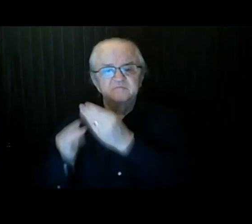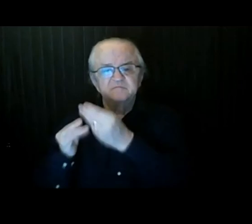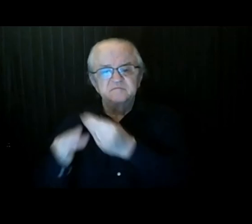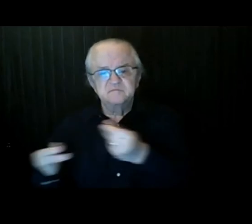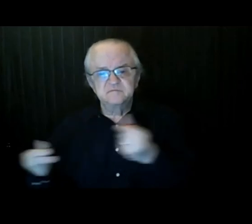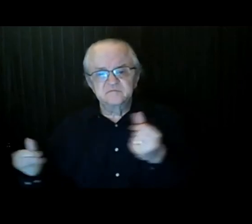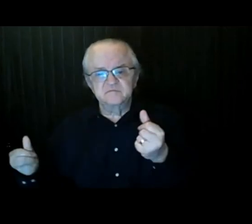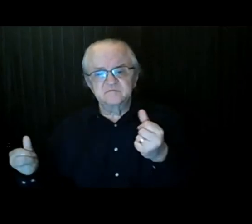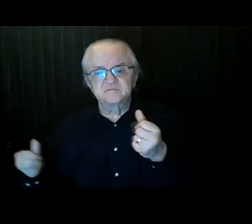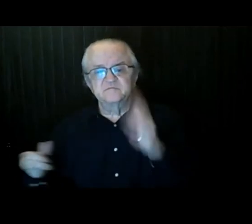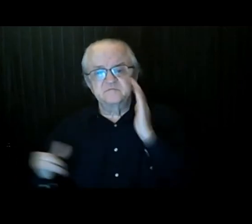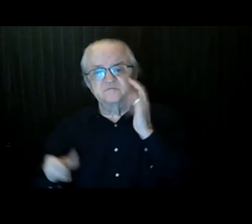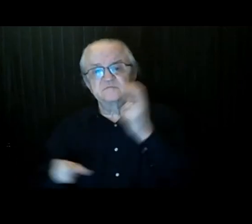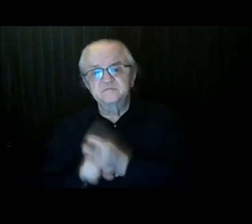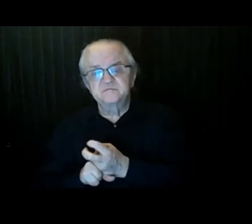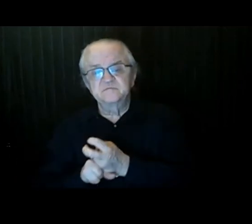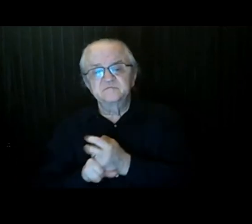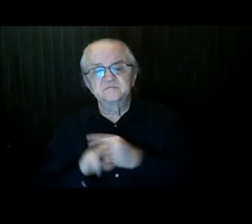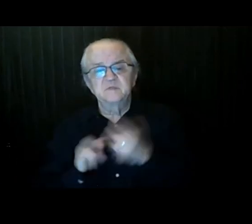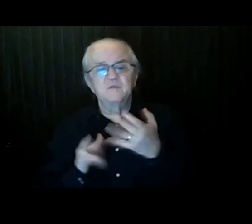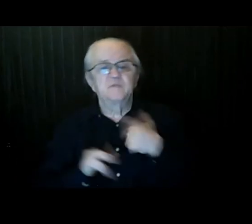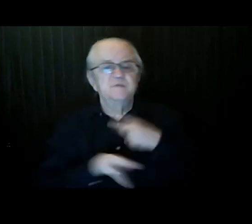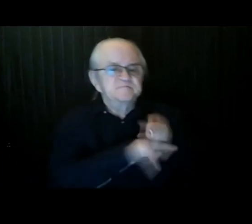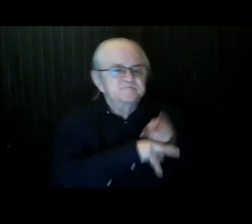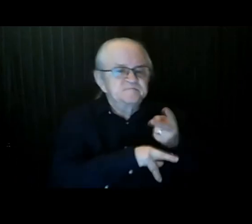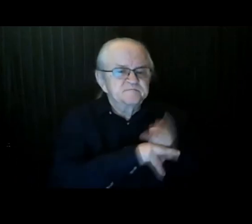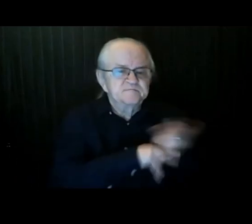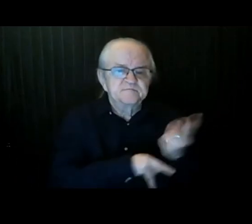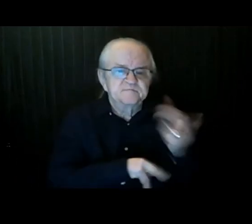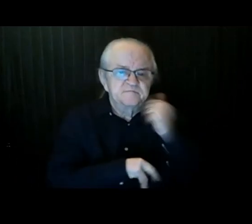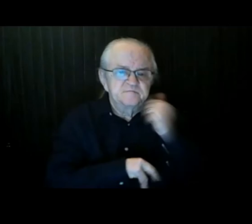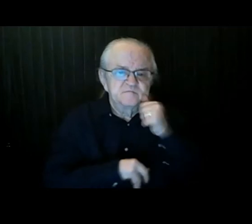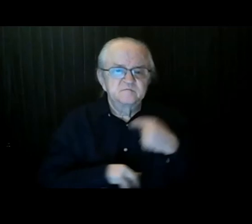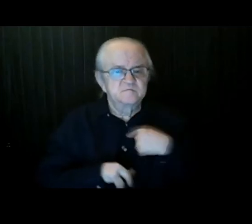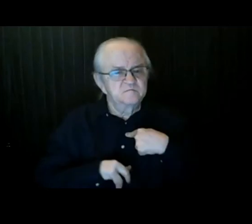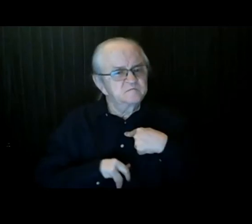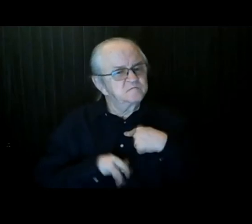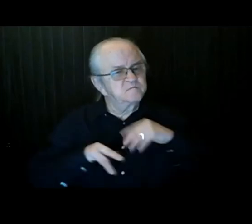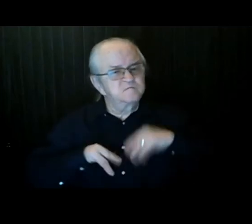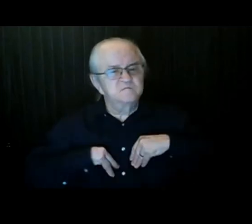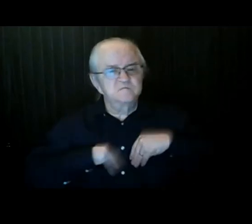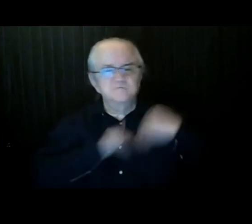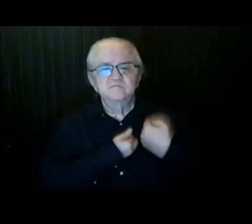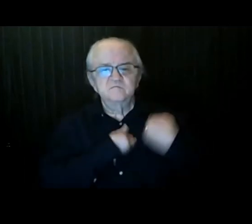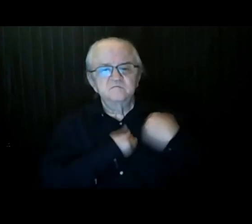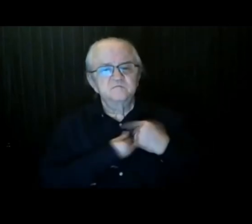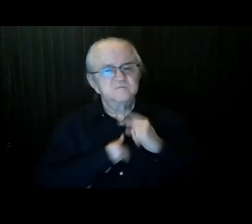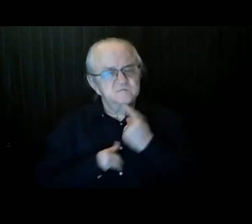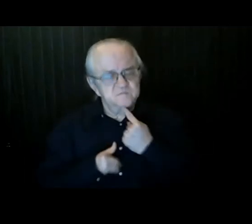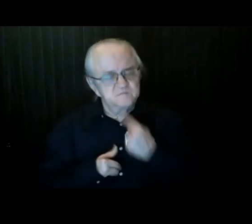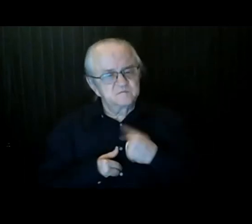me to take care of the girls. Now, I took that very seriously. And I did what I was supposed to